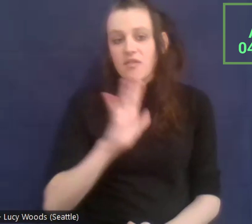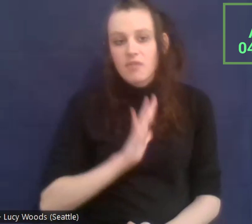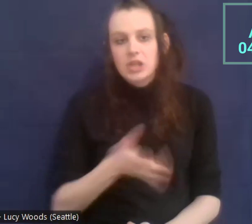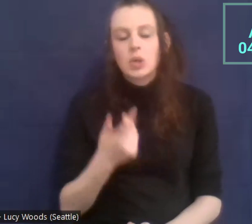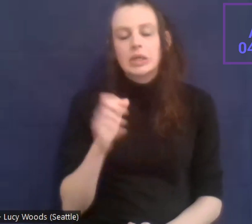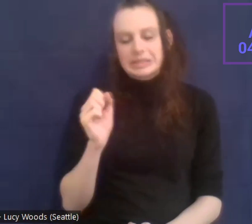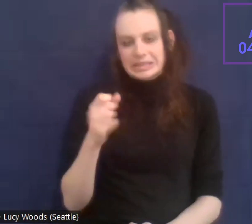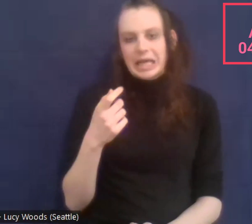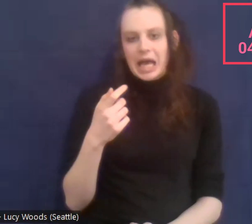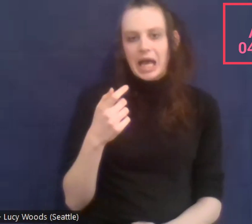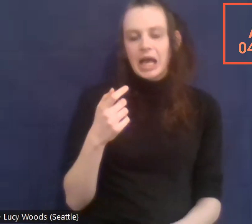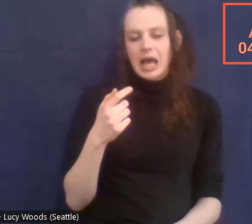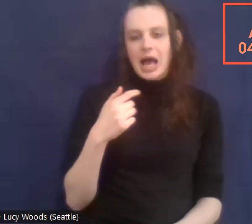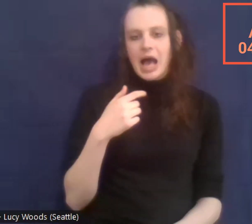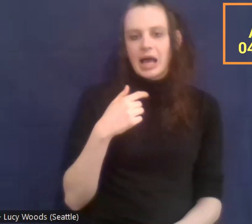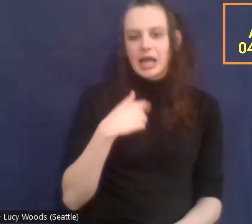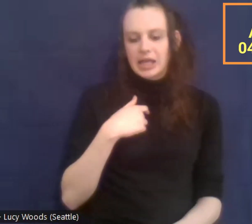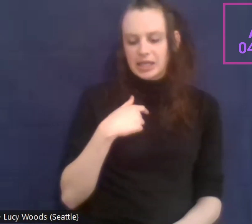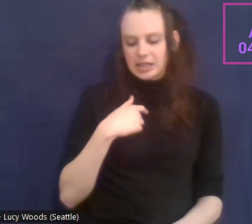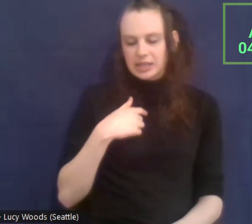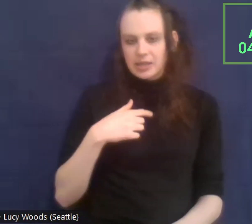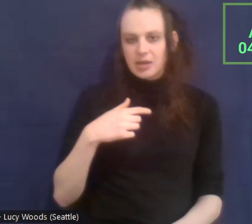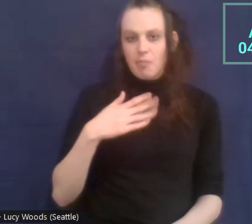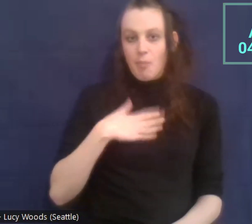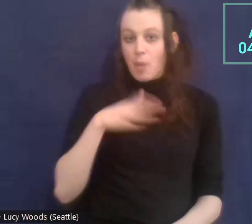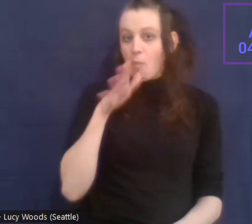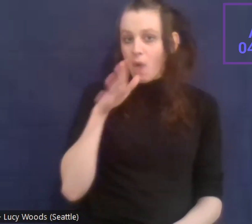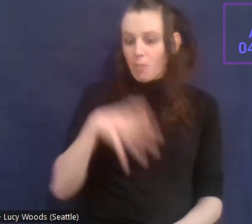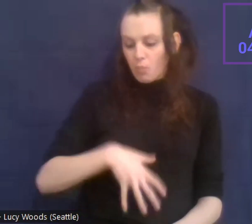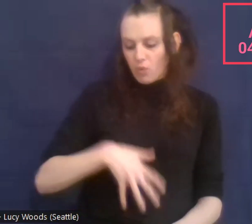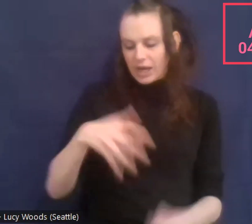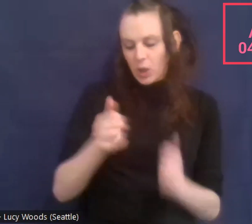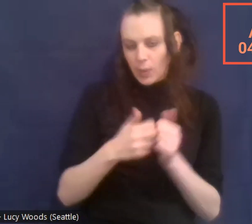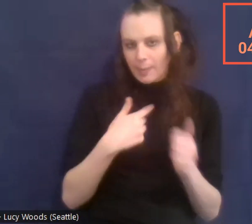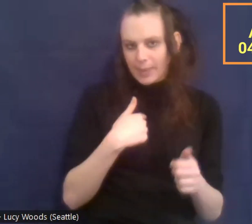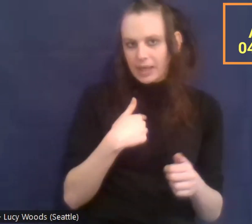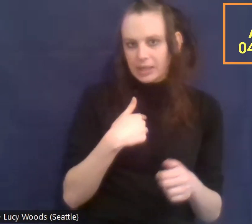womb. So like a lot of this stuff makes sense, right?